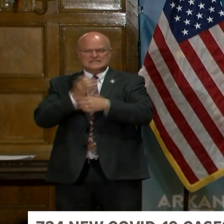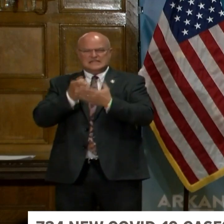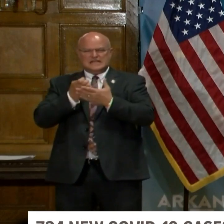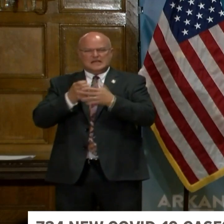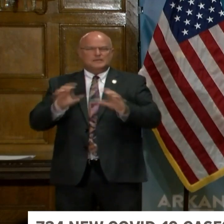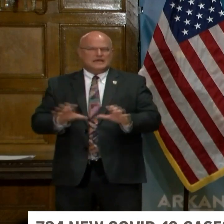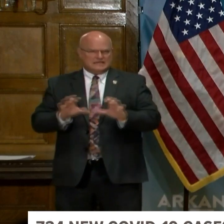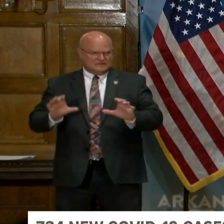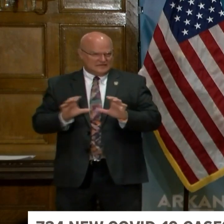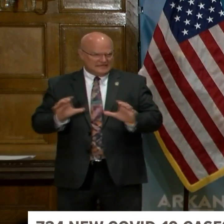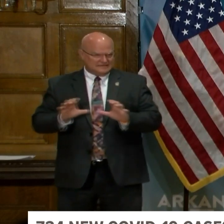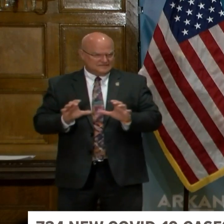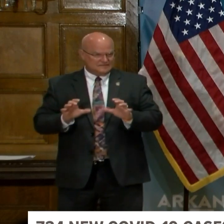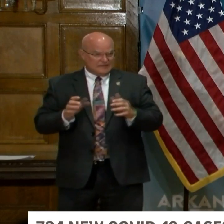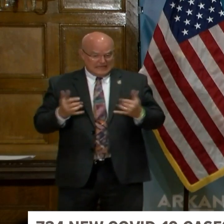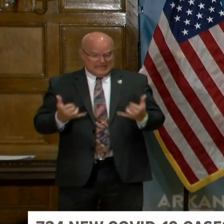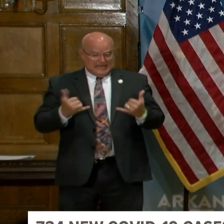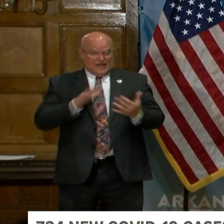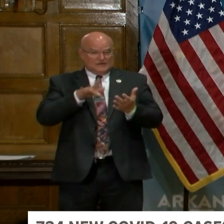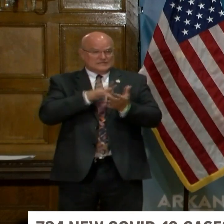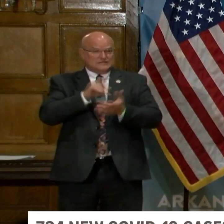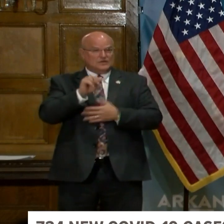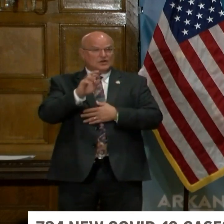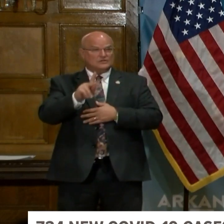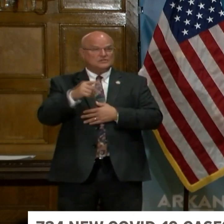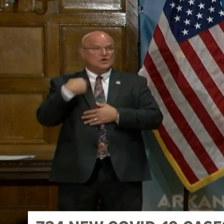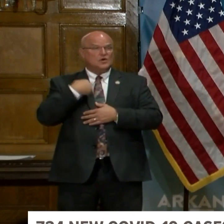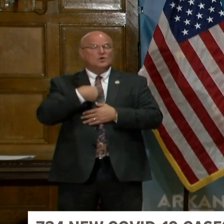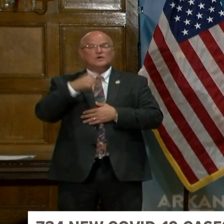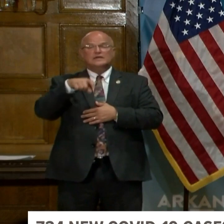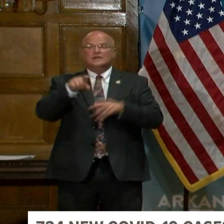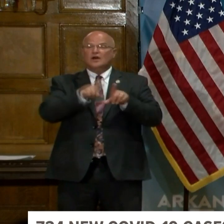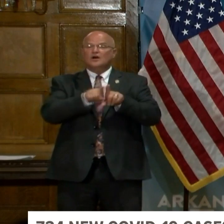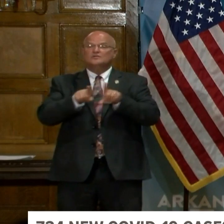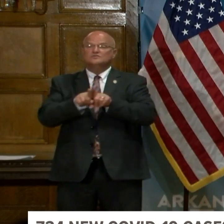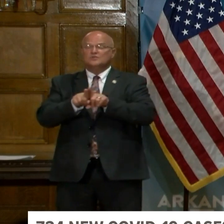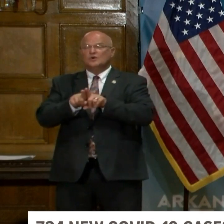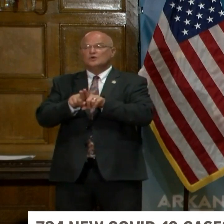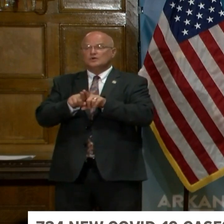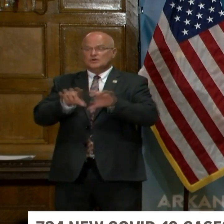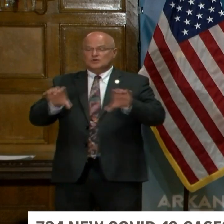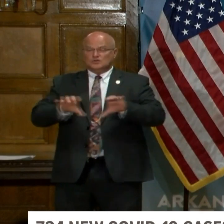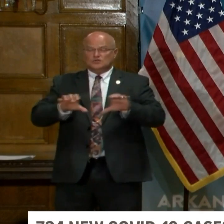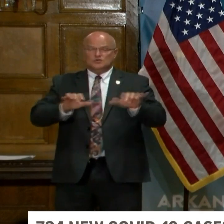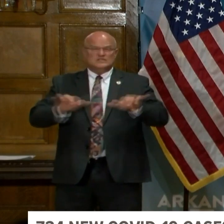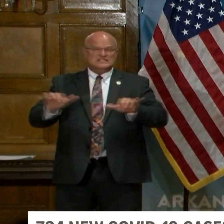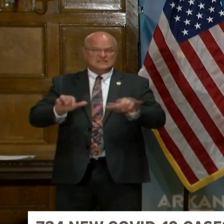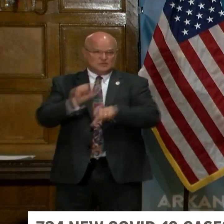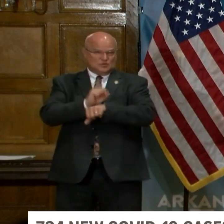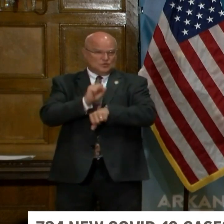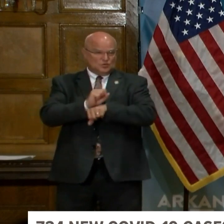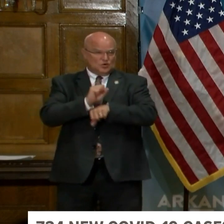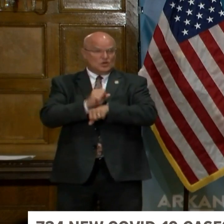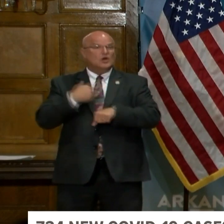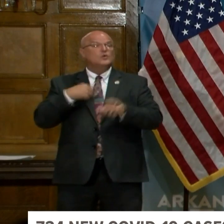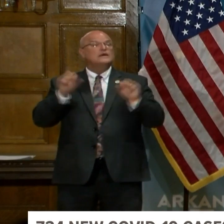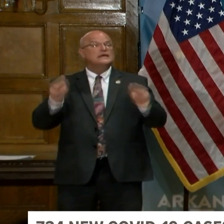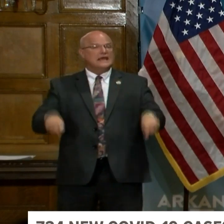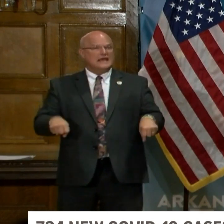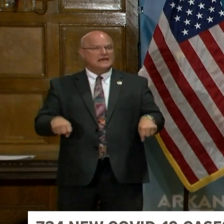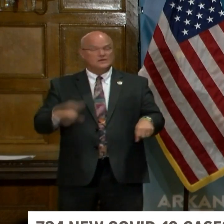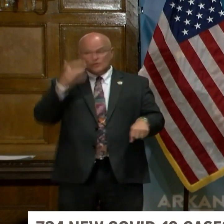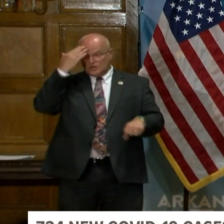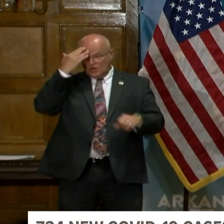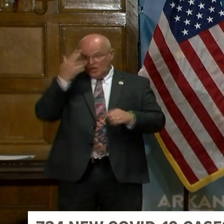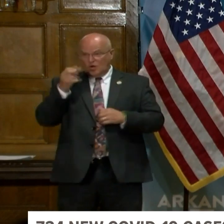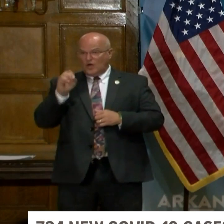economic activities. Now in central Arkansas, we need to also do some similar work, and we can do it. We know how to